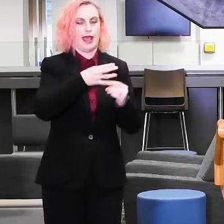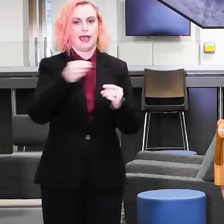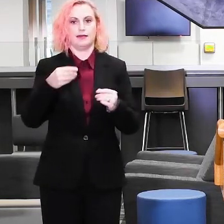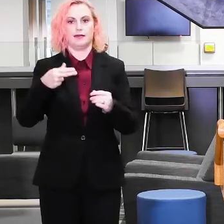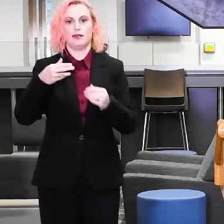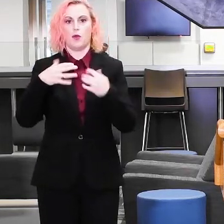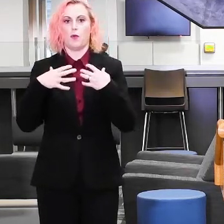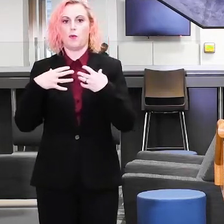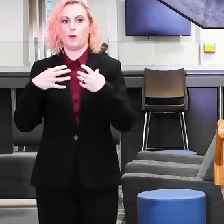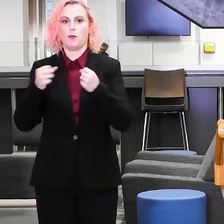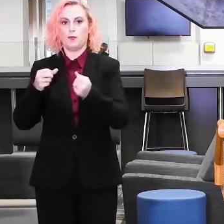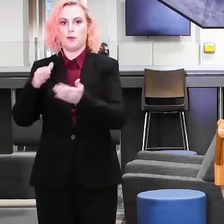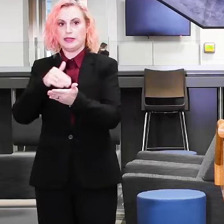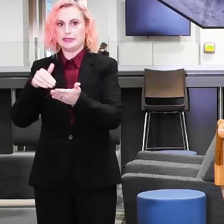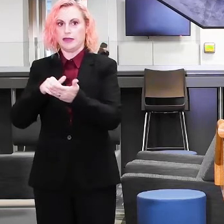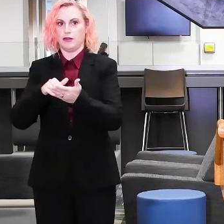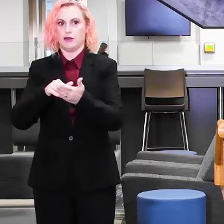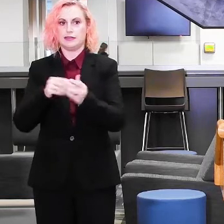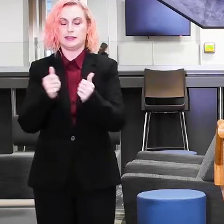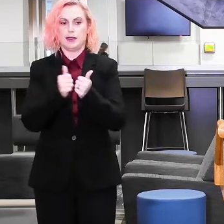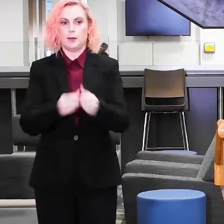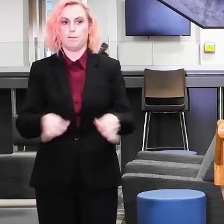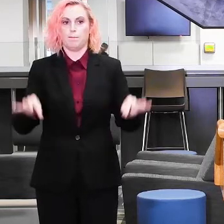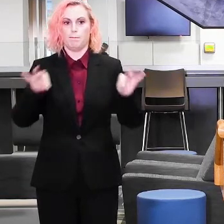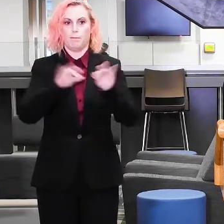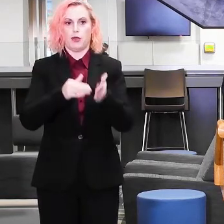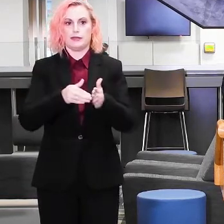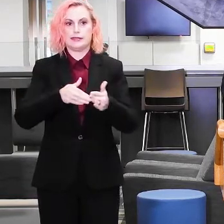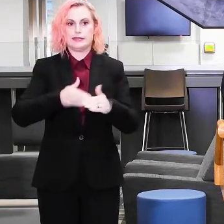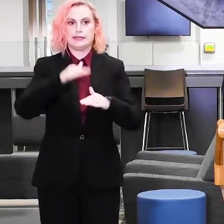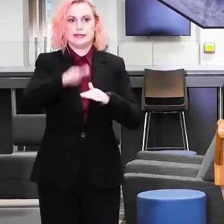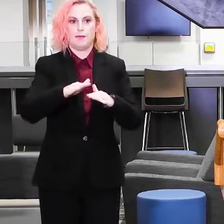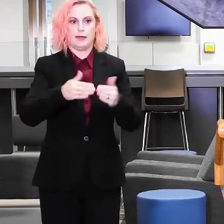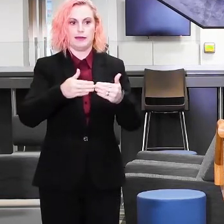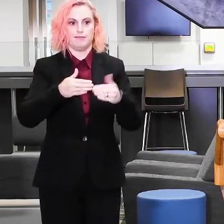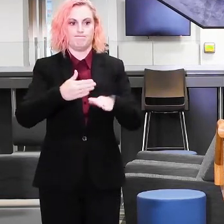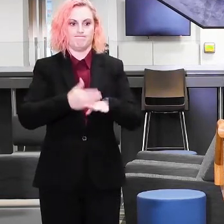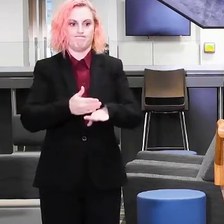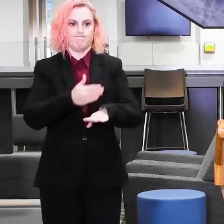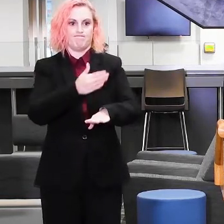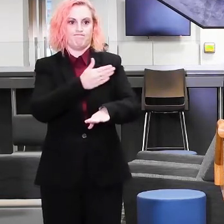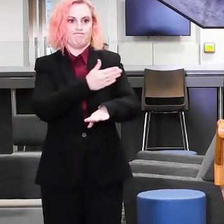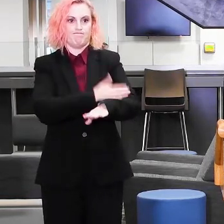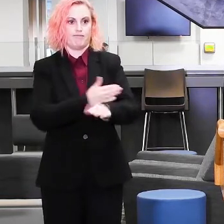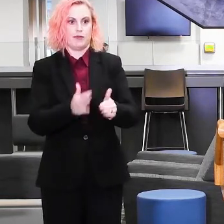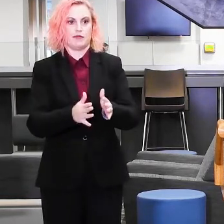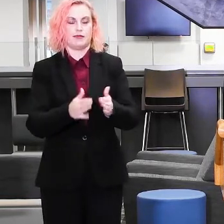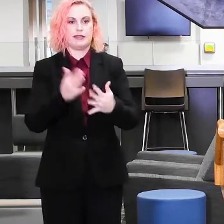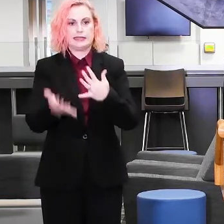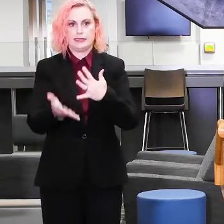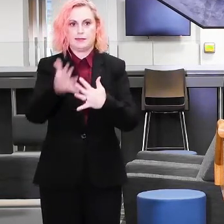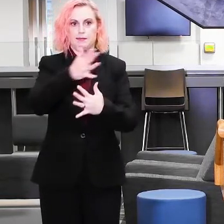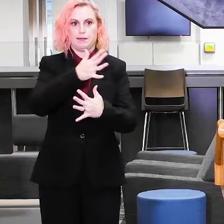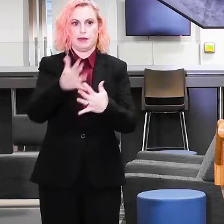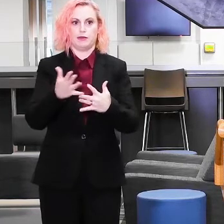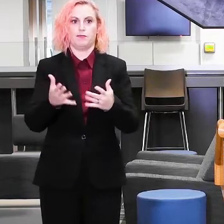Center is a critical step in advancing the wide spectrum of healthcare services here in Howard